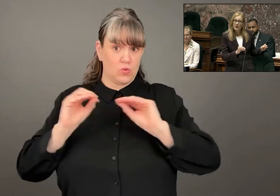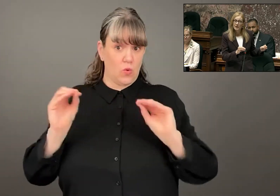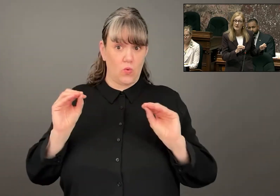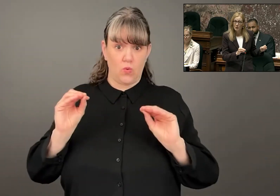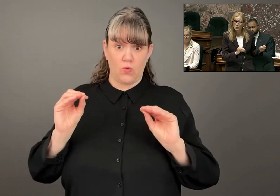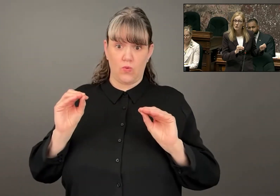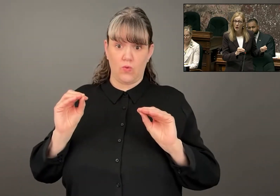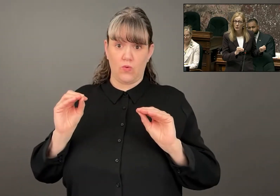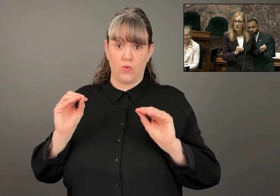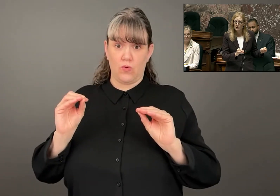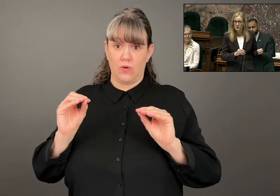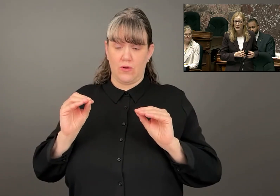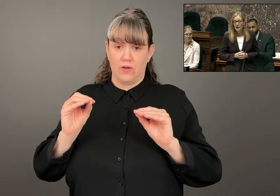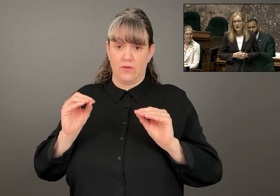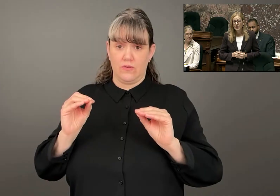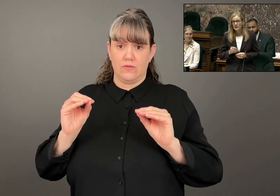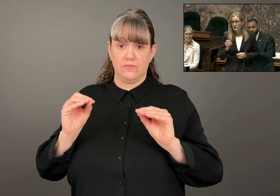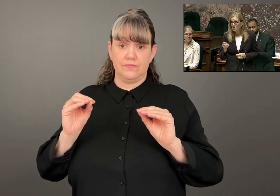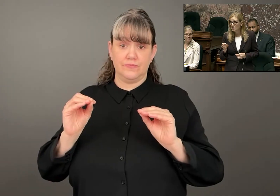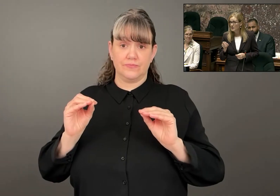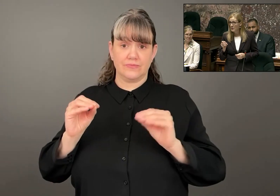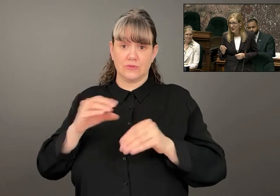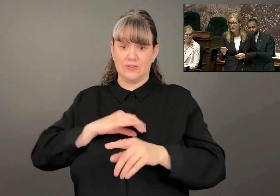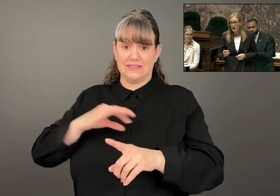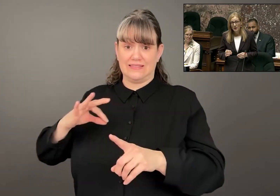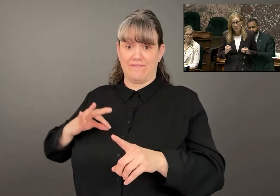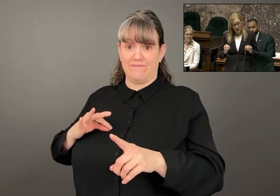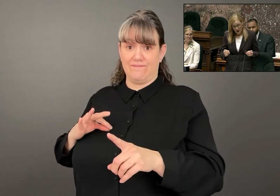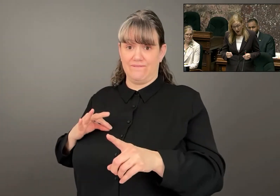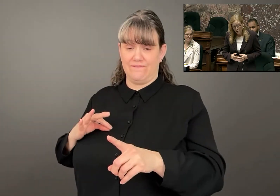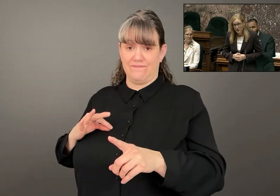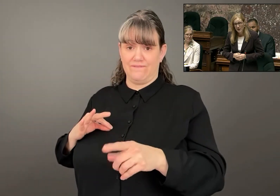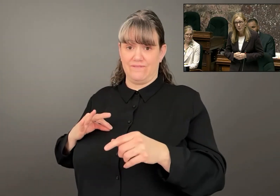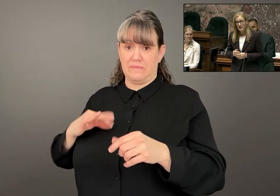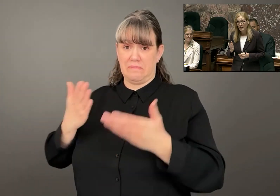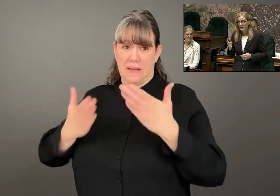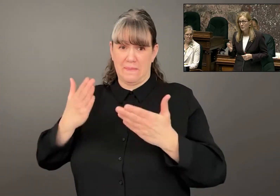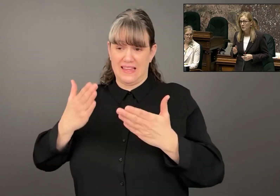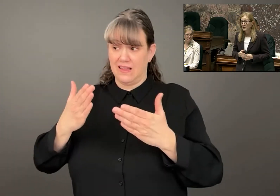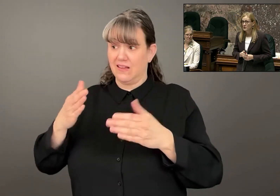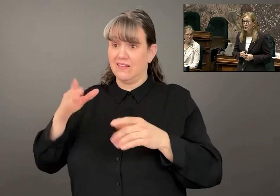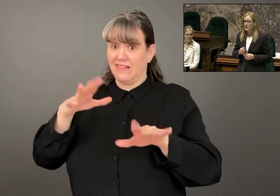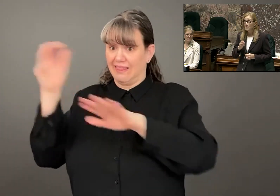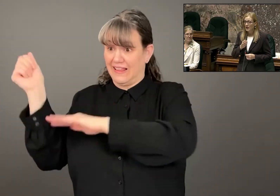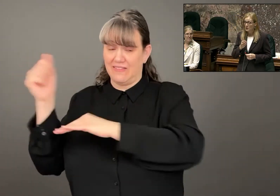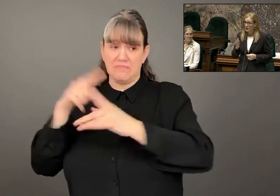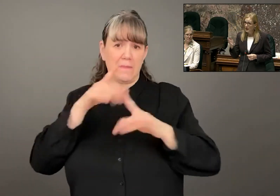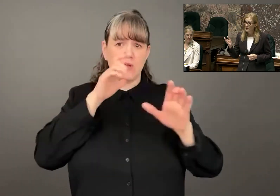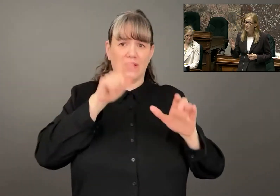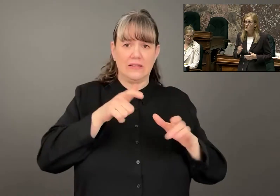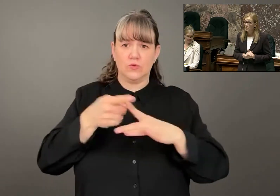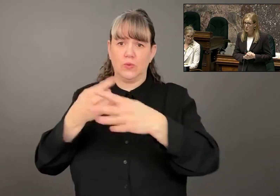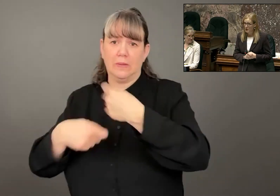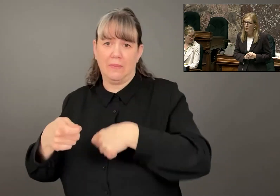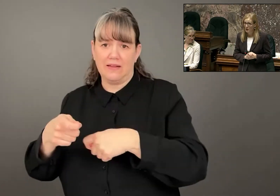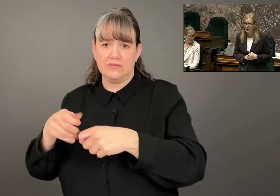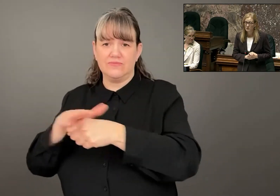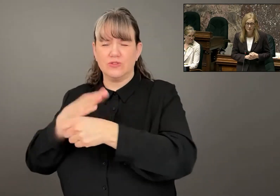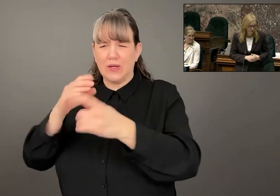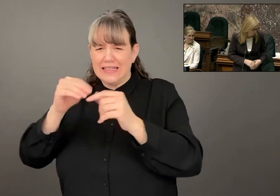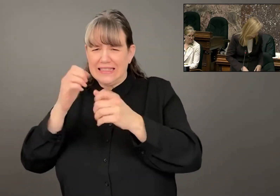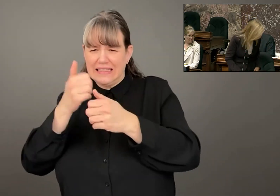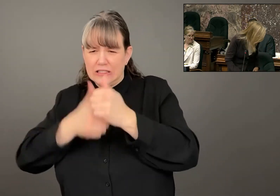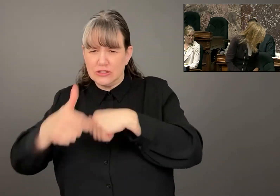also many examples where we don't. And that decision is made very carefully by the head of the public service under guidelines which are being